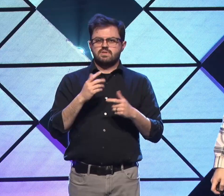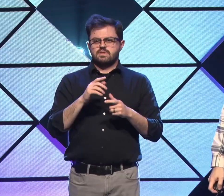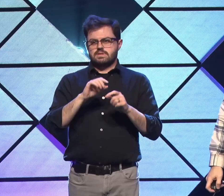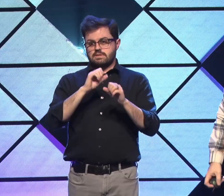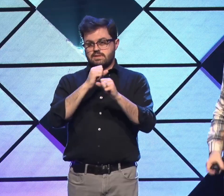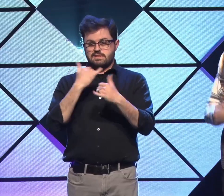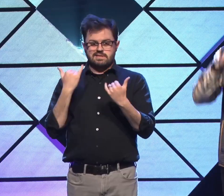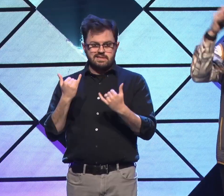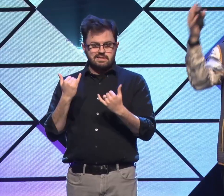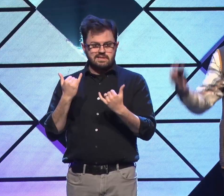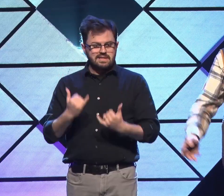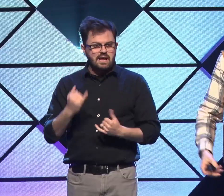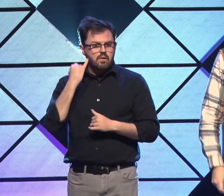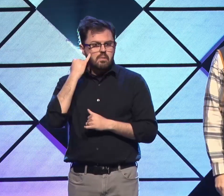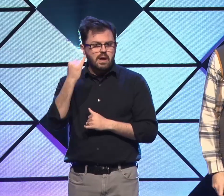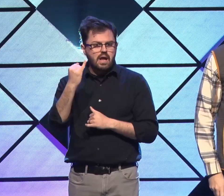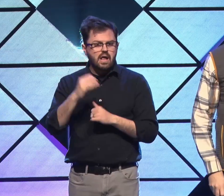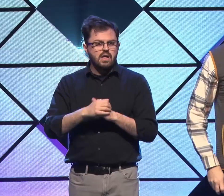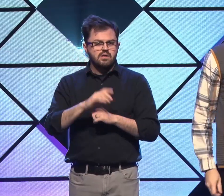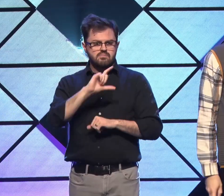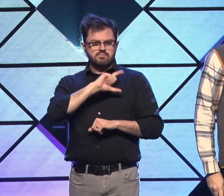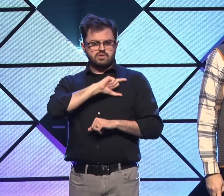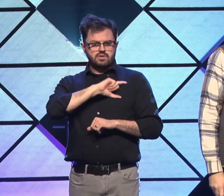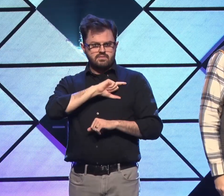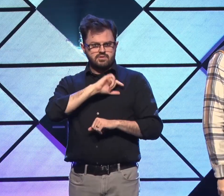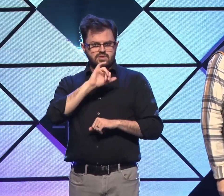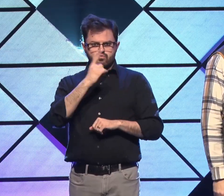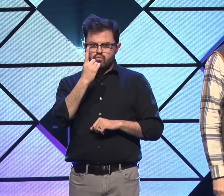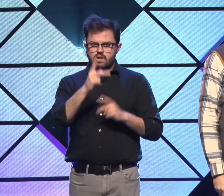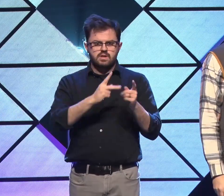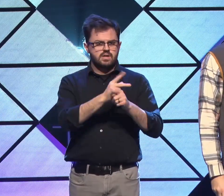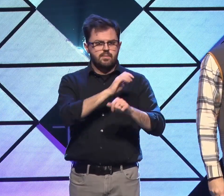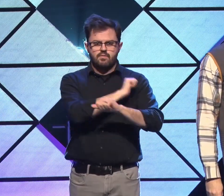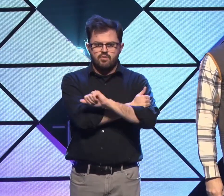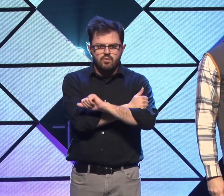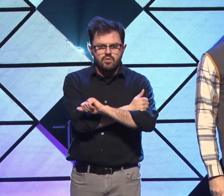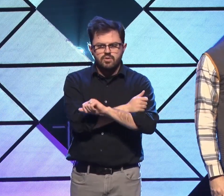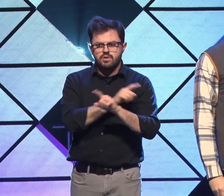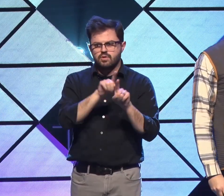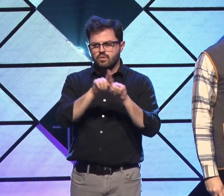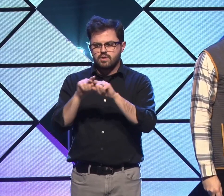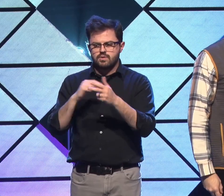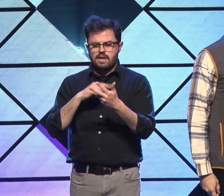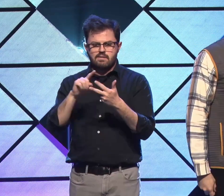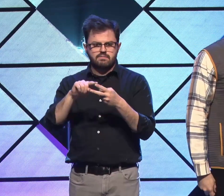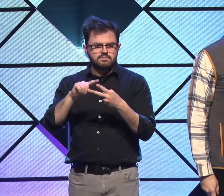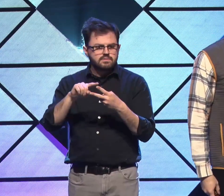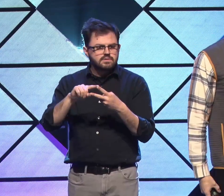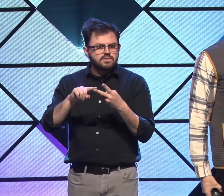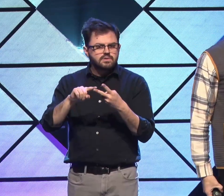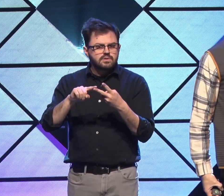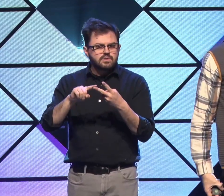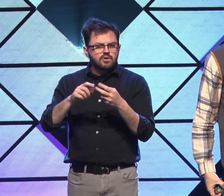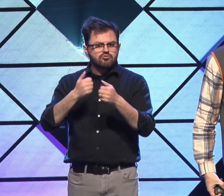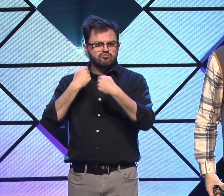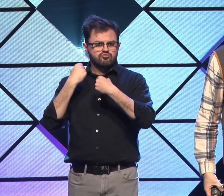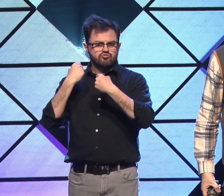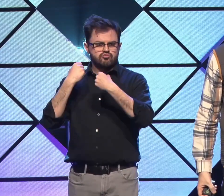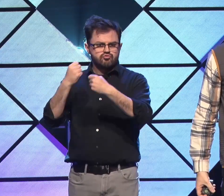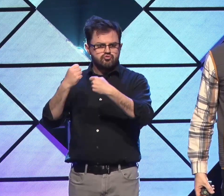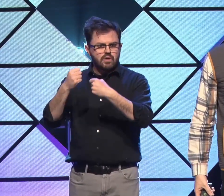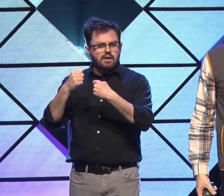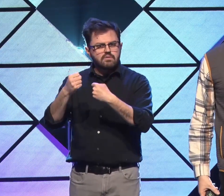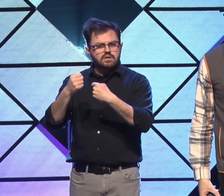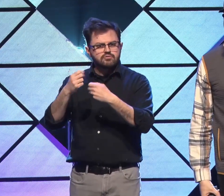officer is a type of authority within that power structure. You have traffic court. Anybody ever been to traffic court? Come on now. It's church. You can be honest.